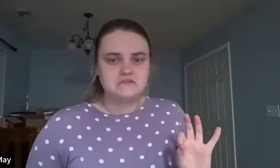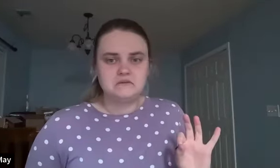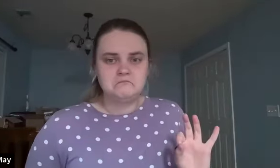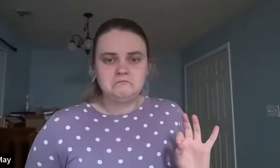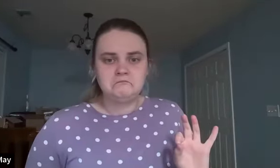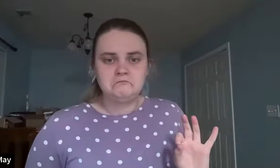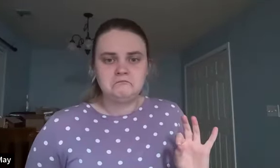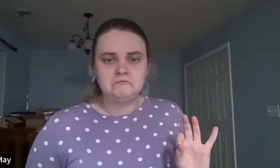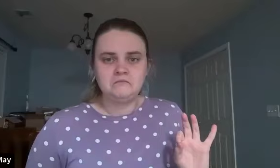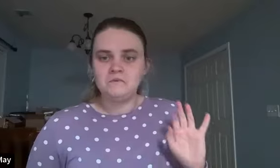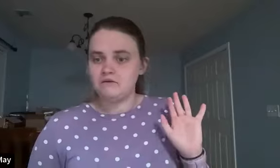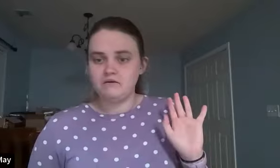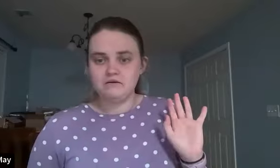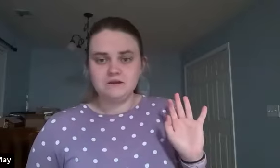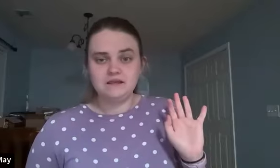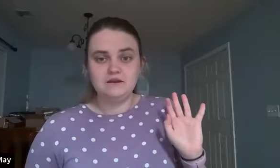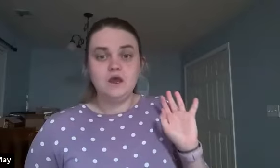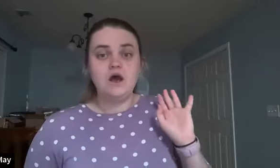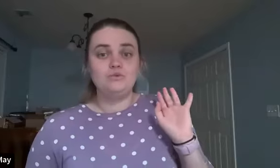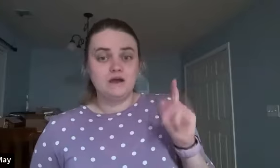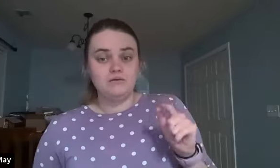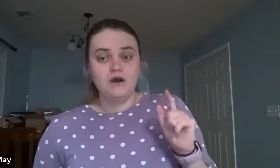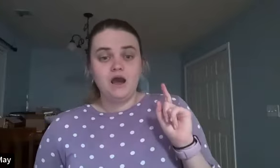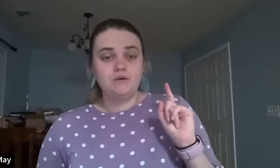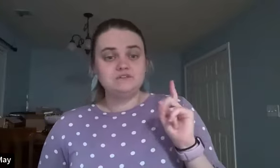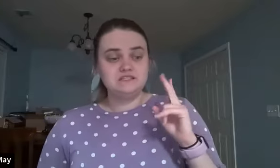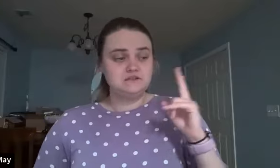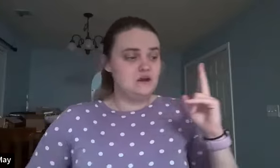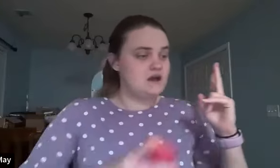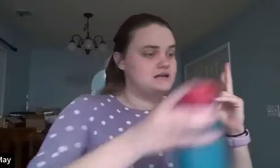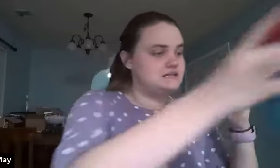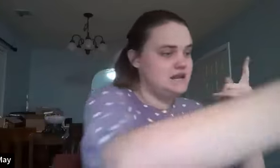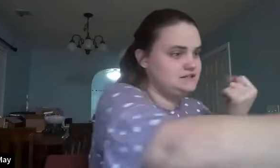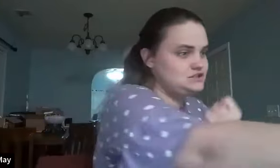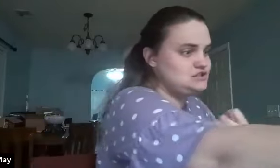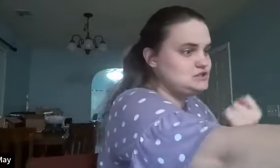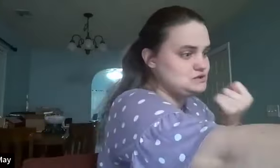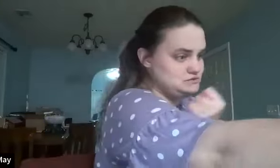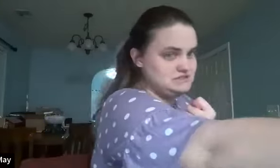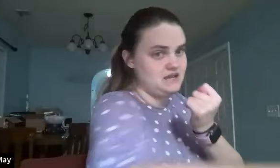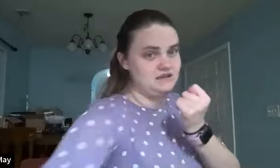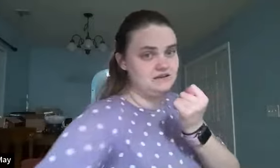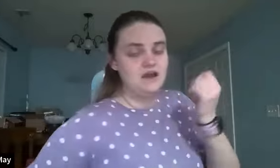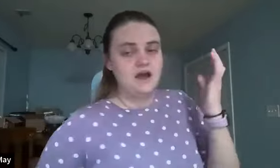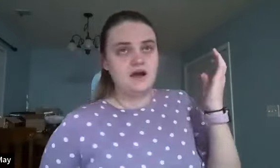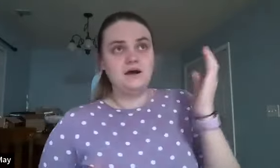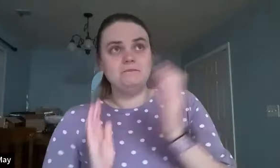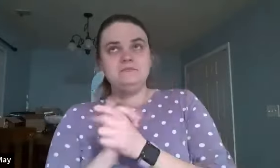Anything? All right. Well, I will see you guys next Tuesday.